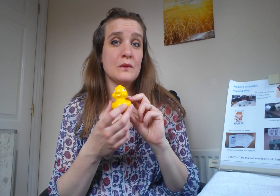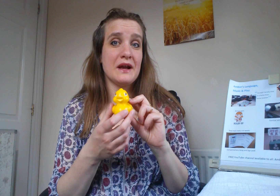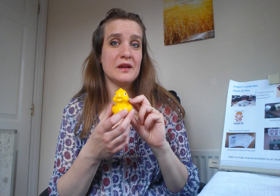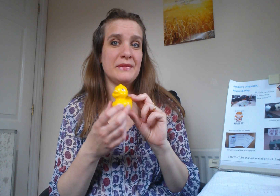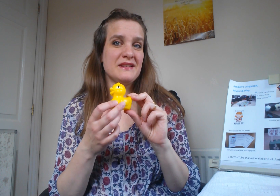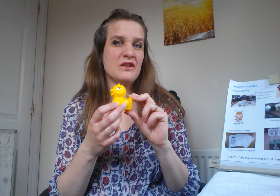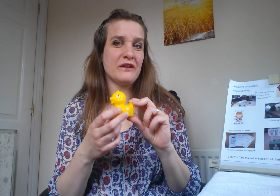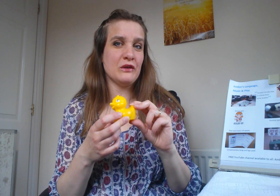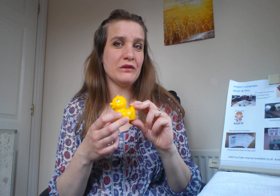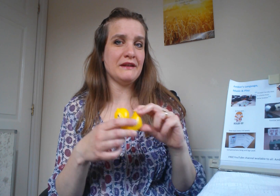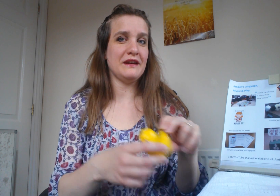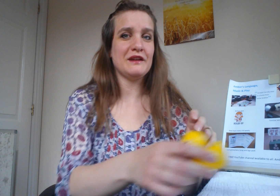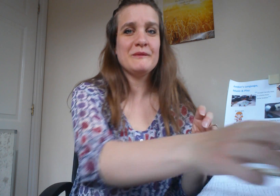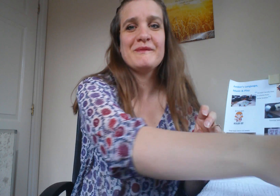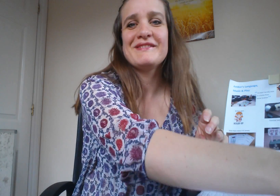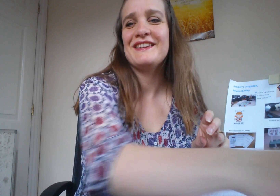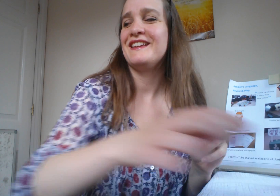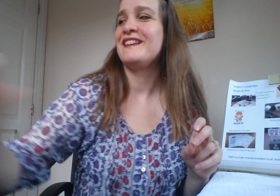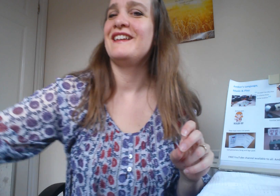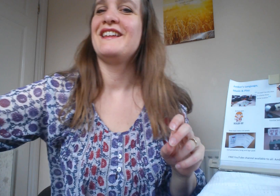quack. It's not very authentic.